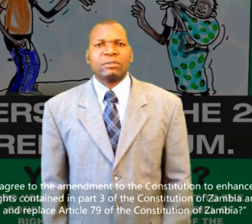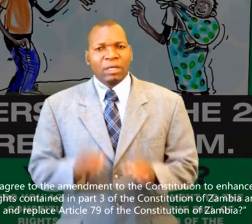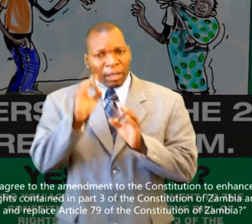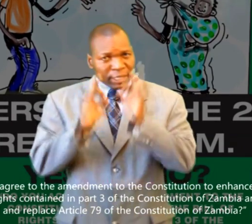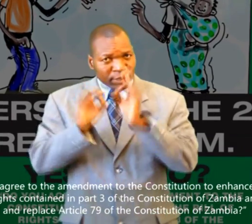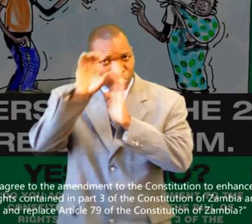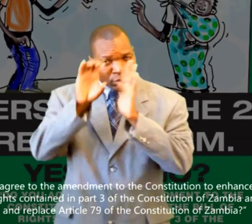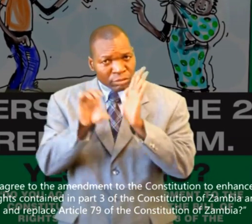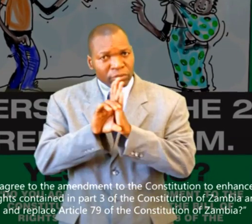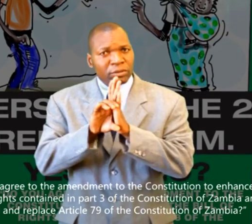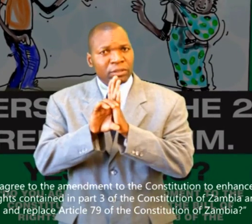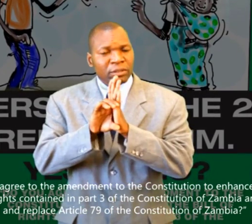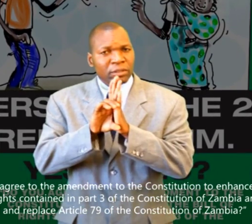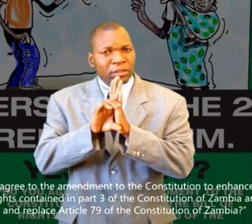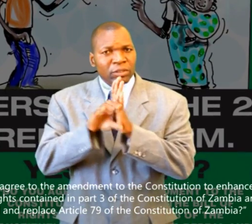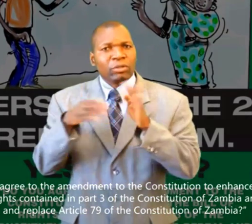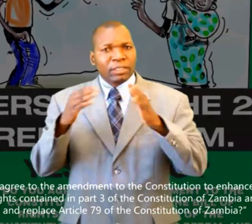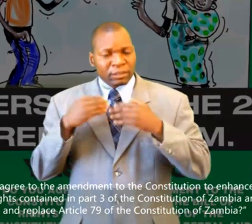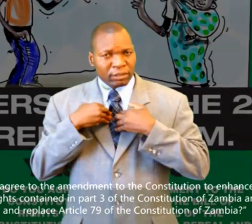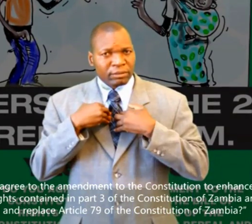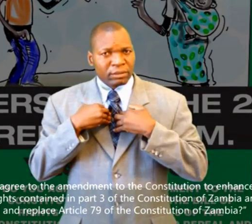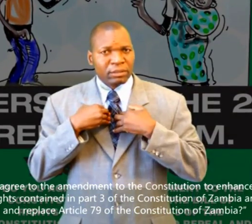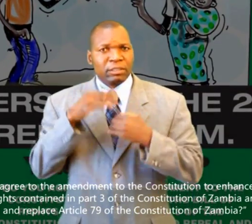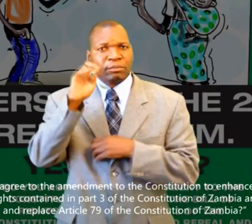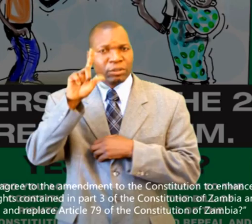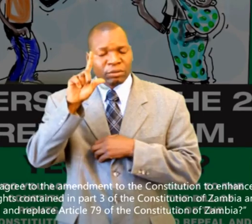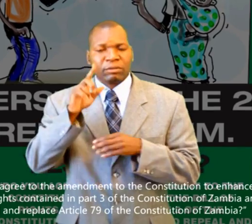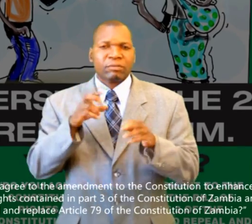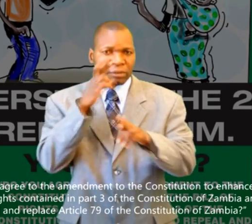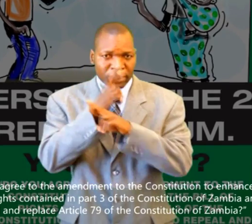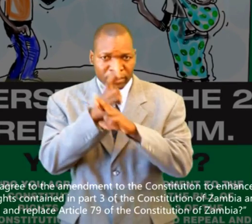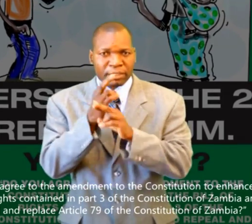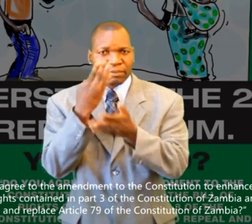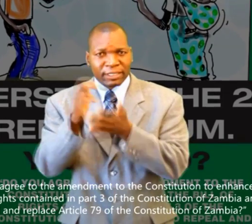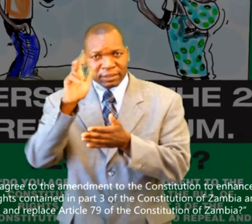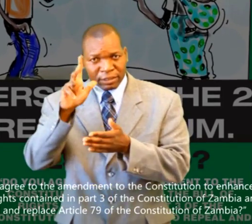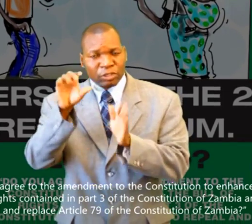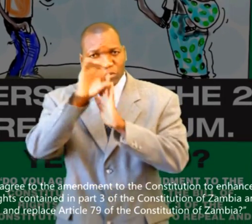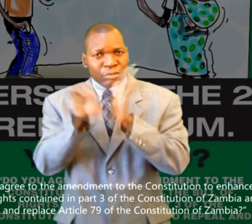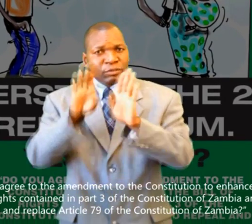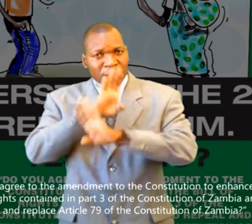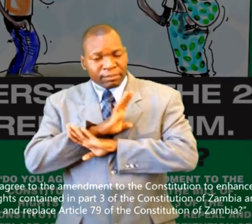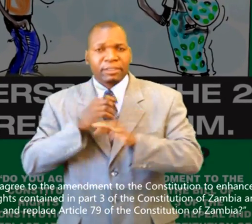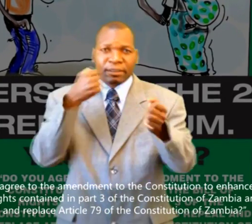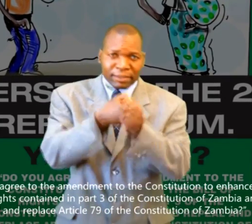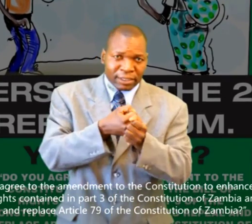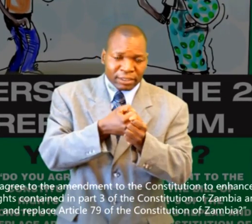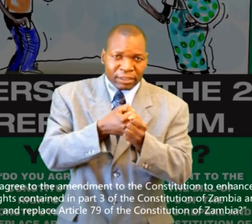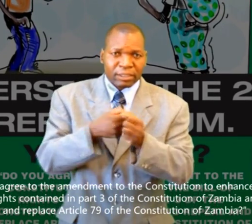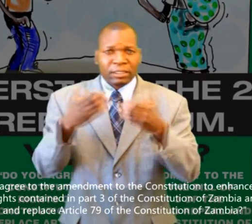Rights contained in Part 3 of the Constitution of Zambia and to repeal and replace Article 79 of the Constitution